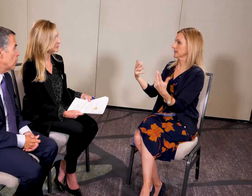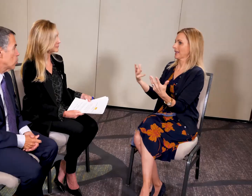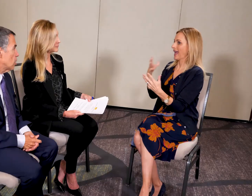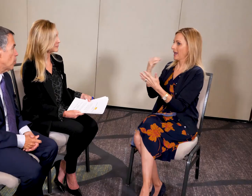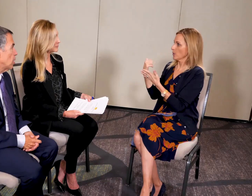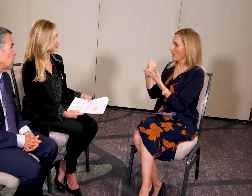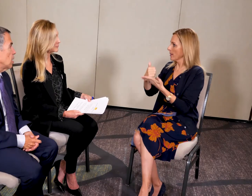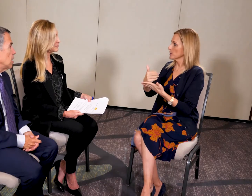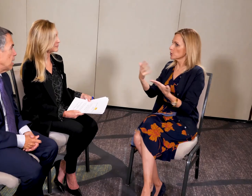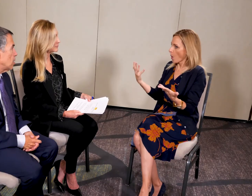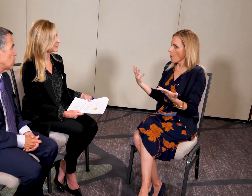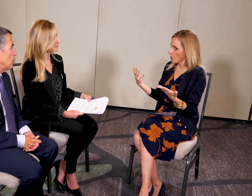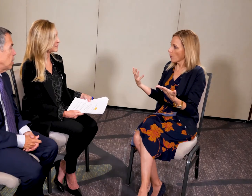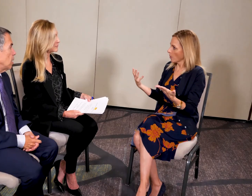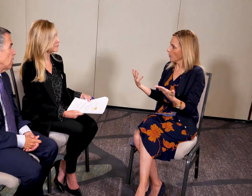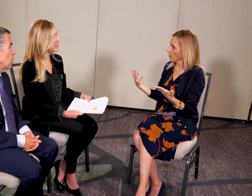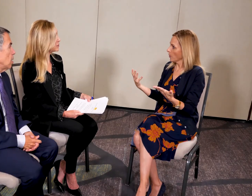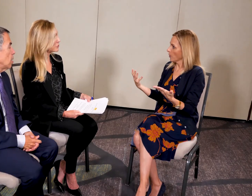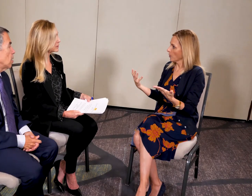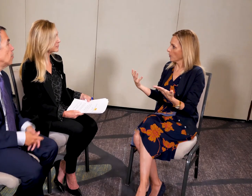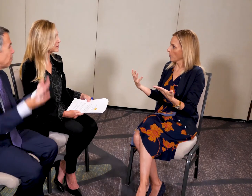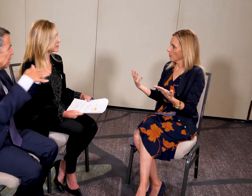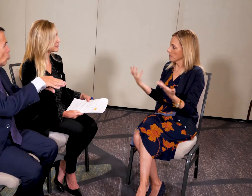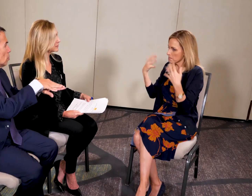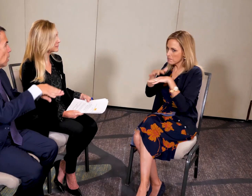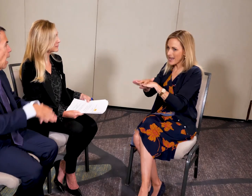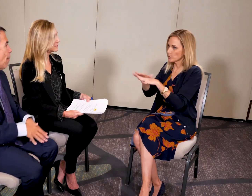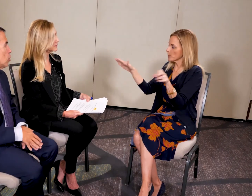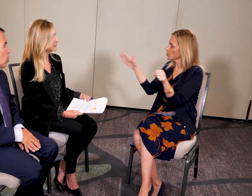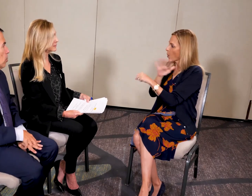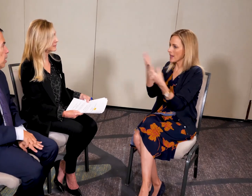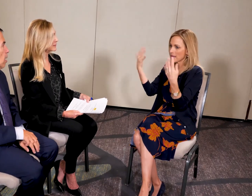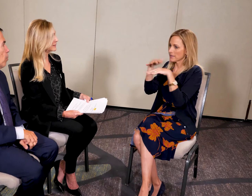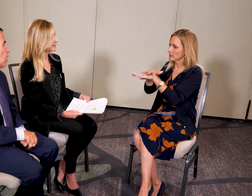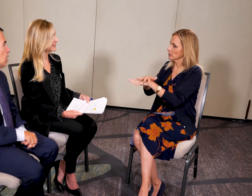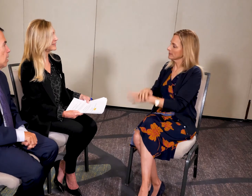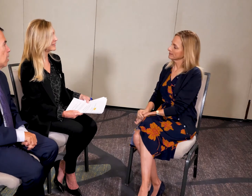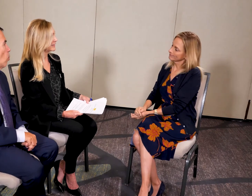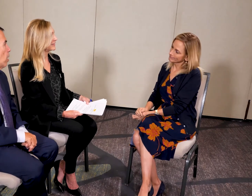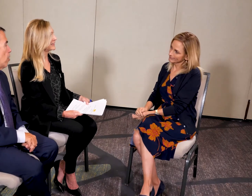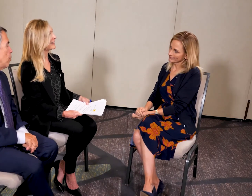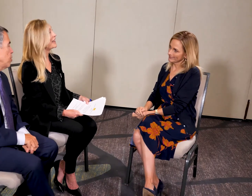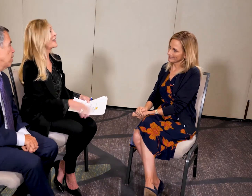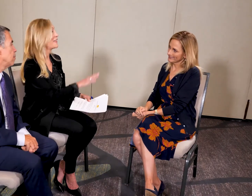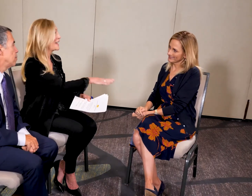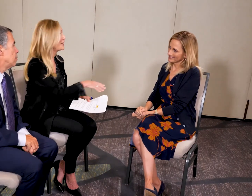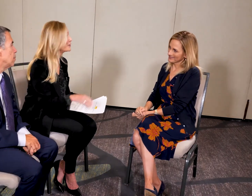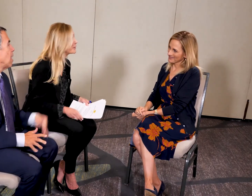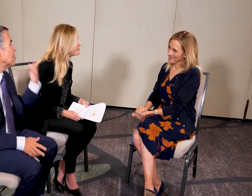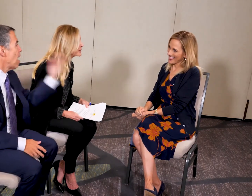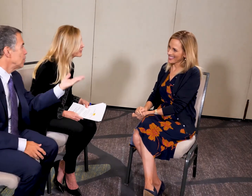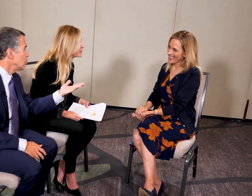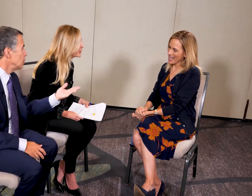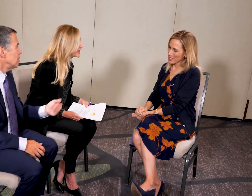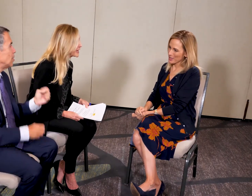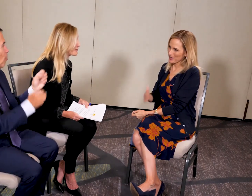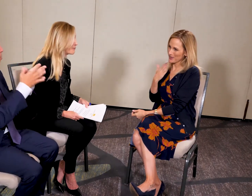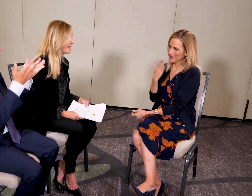individual disabilities need to be mainstreamed. Absolutely, completely, 100%. Thank you so much for joining us. We've run out